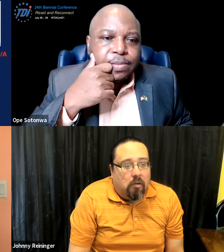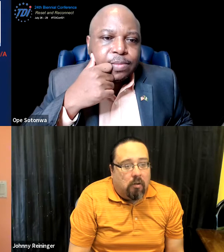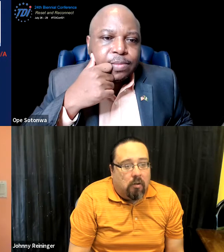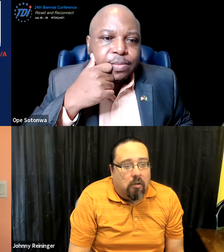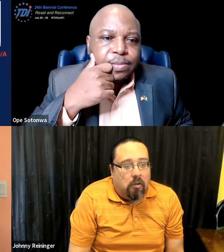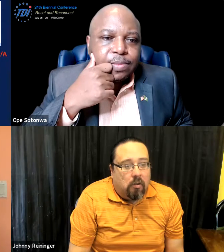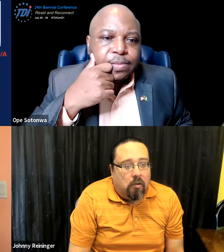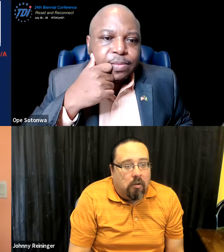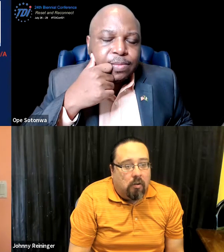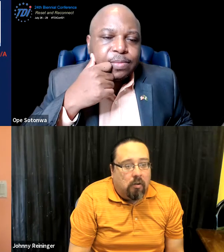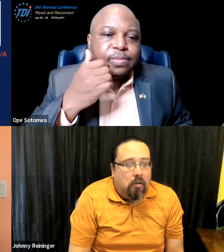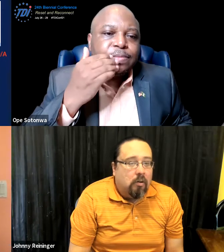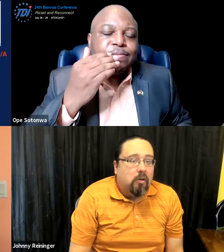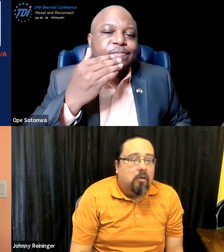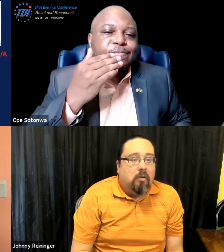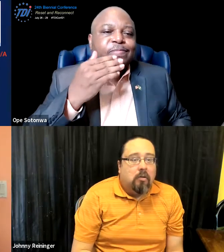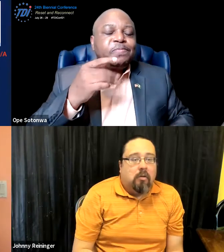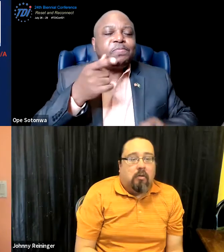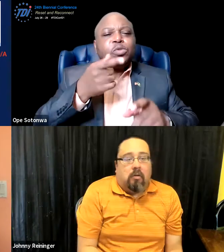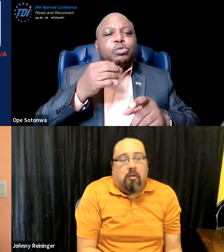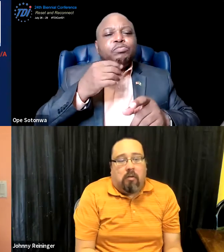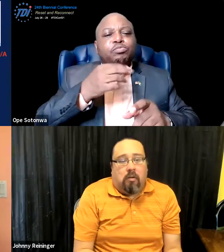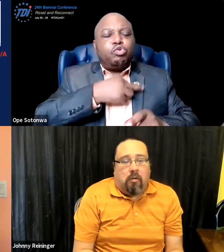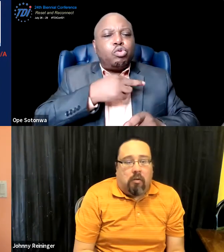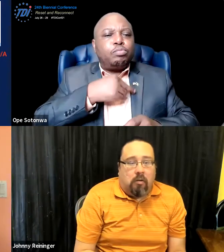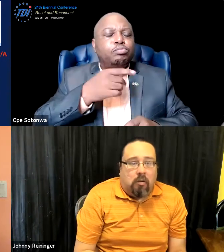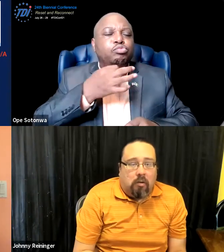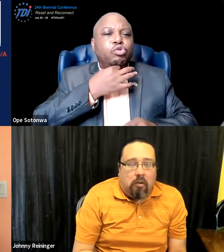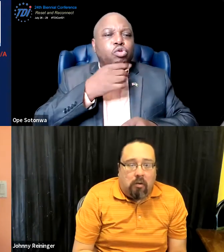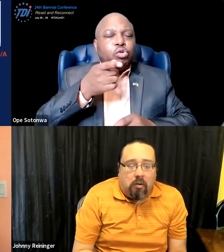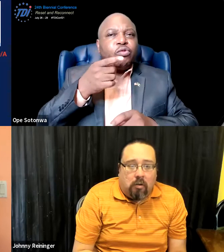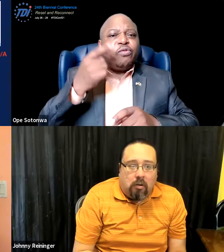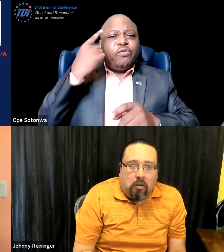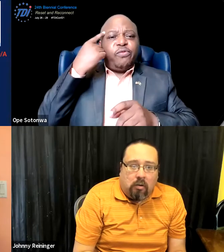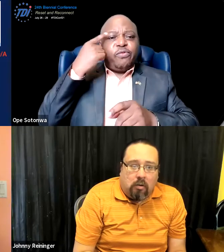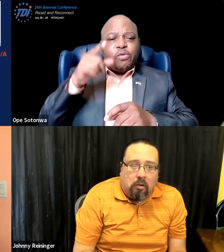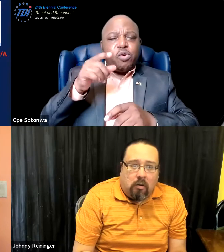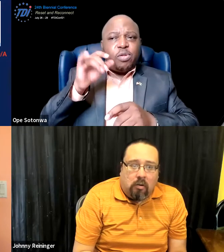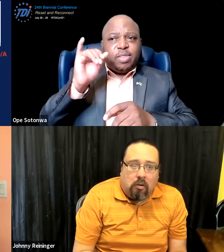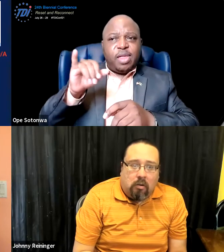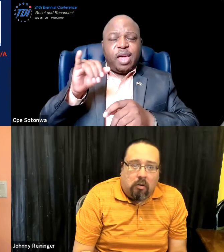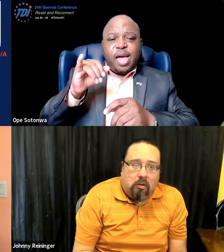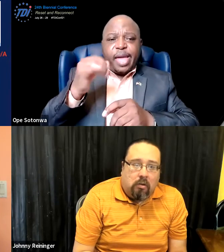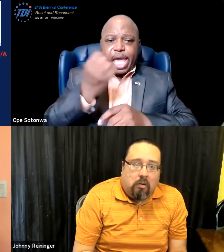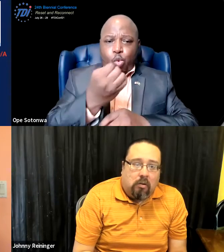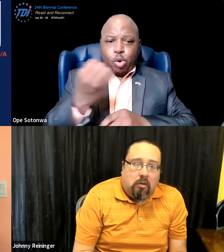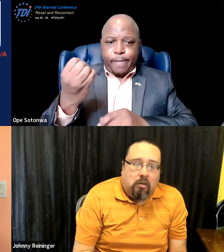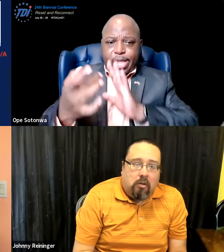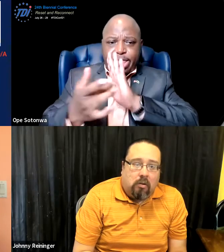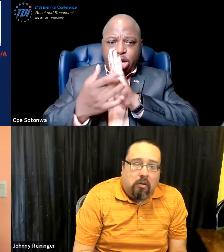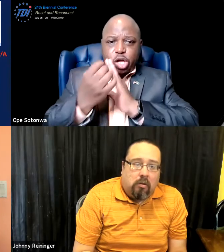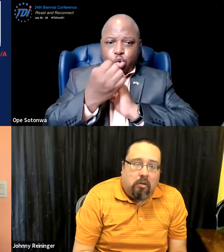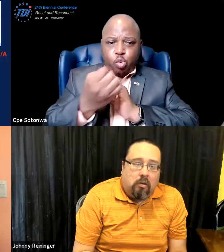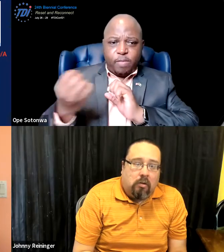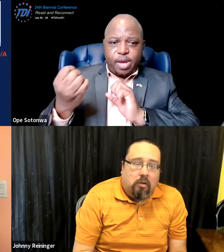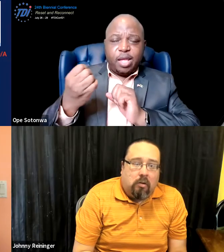Yeah, I think it's really important that we definitely need to focus on that. Yeah, Rogelio, I'm actually curious